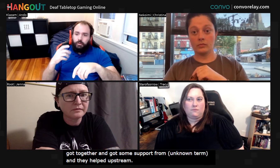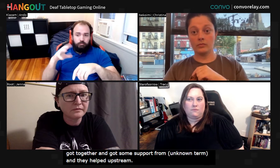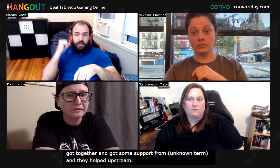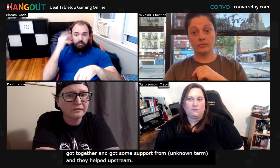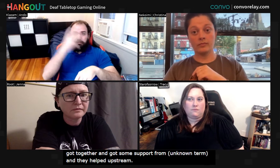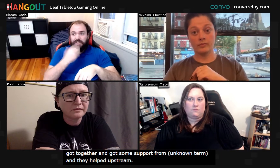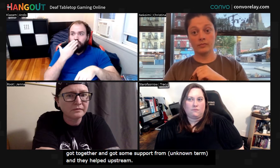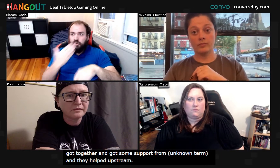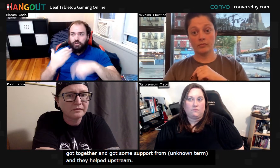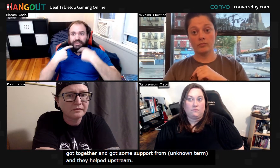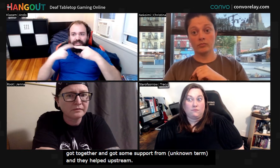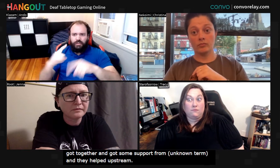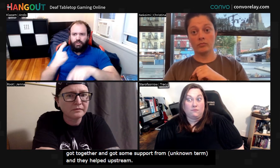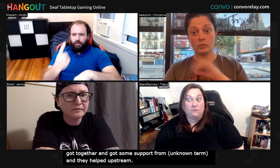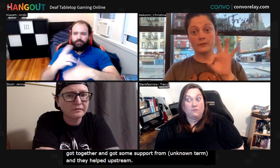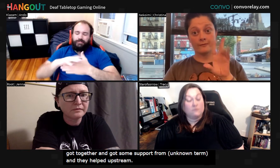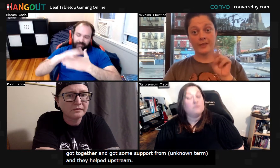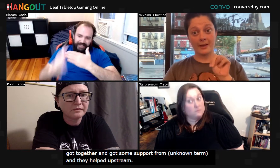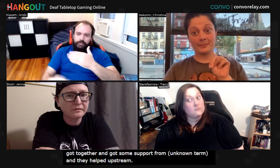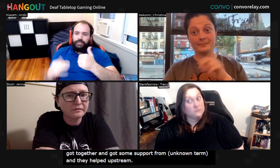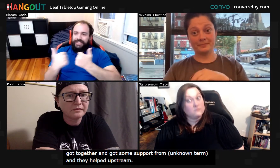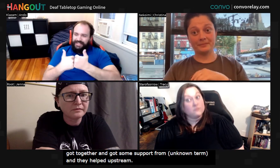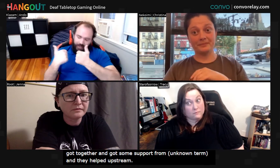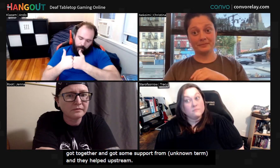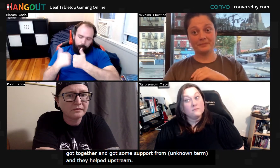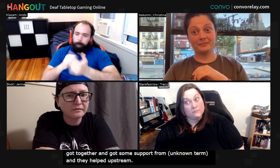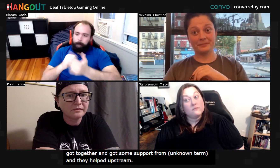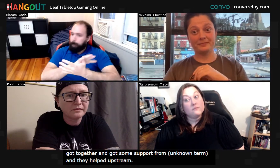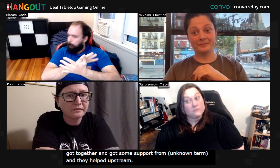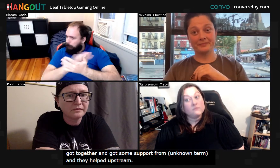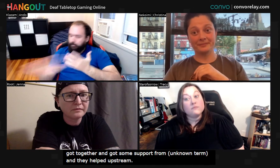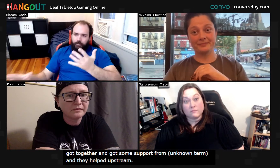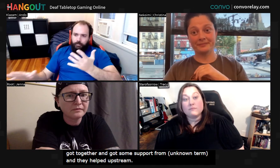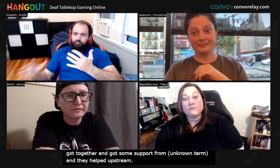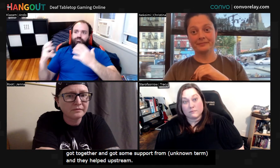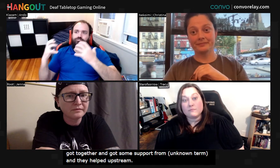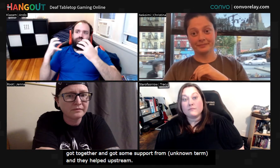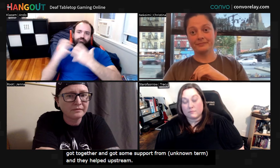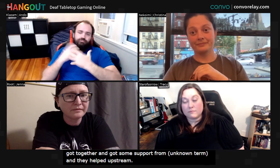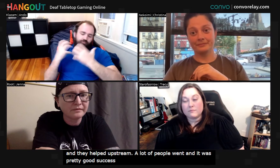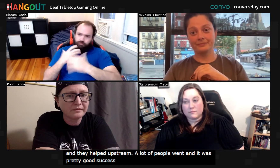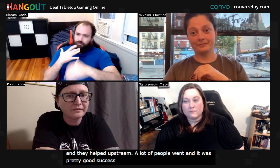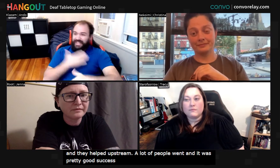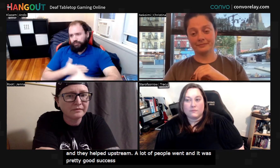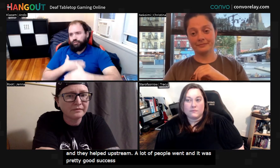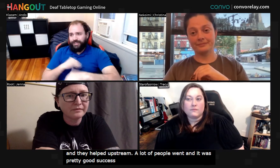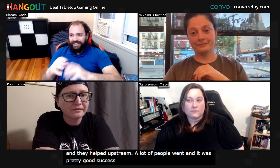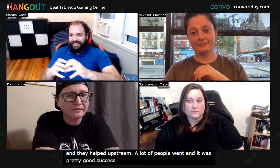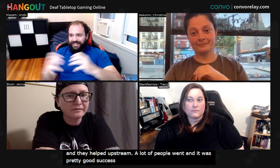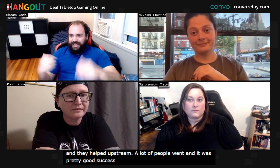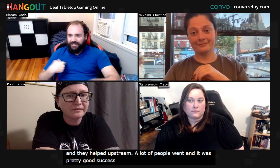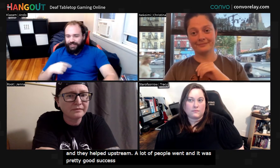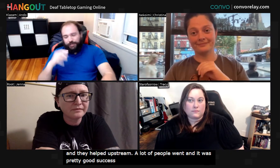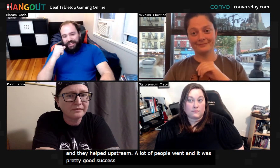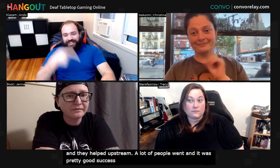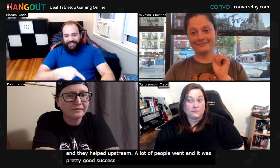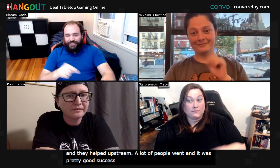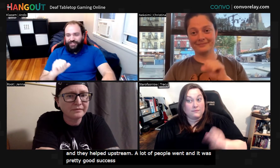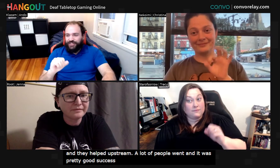lot of people went. It was pretty good success, and on one weekend of just playing games throughout. It was amazing, and I really enjoyed